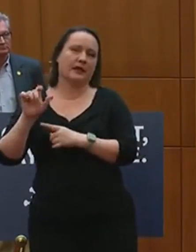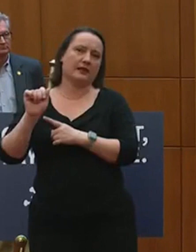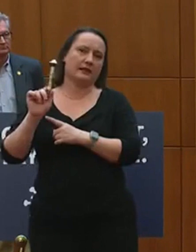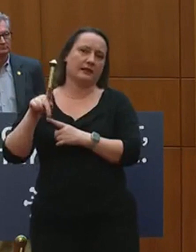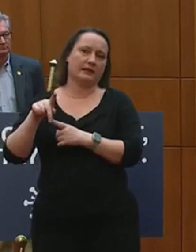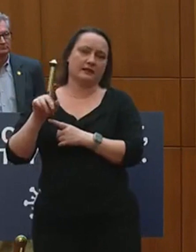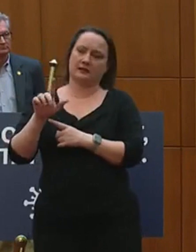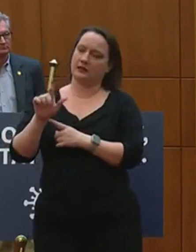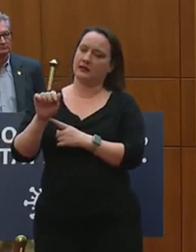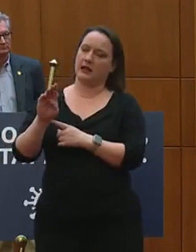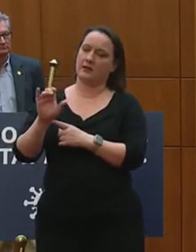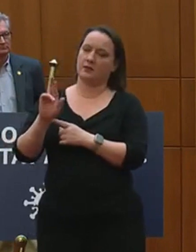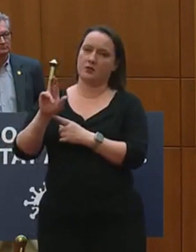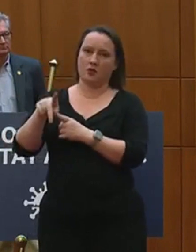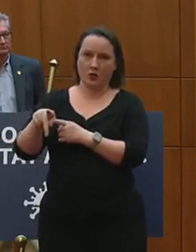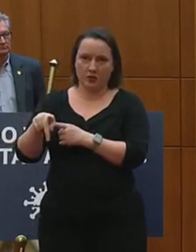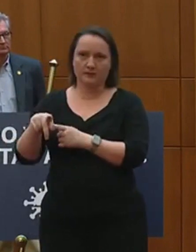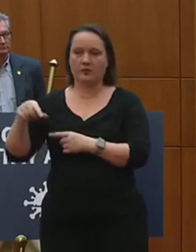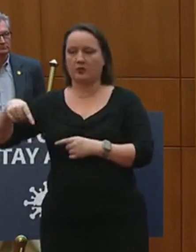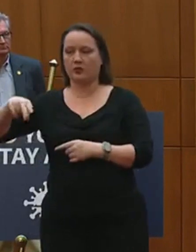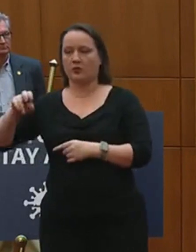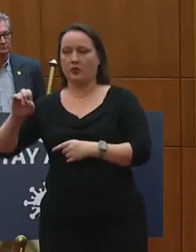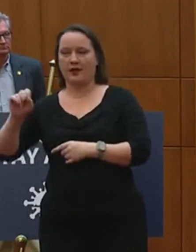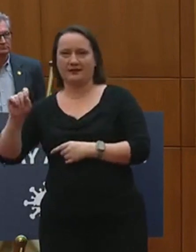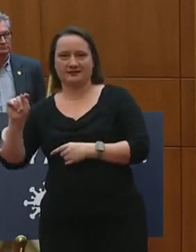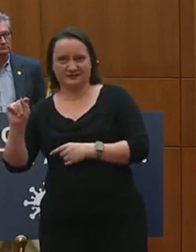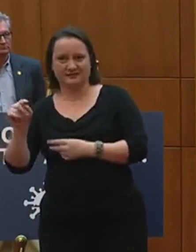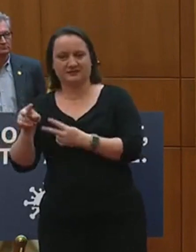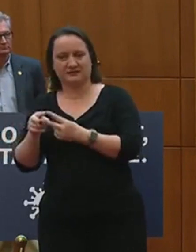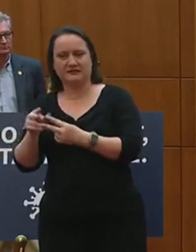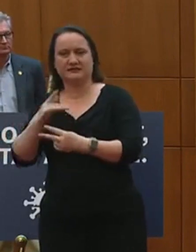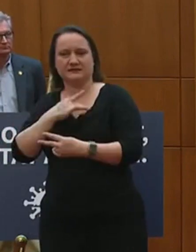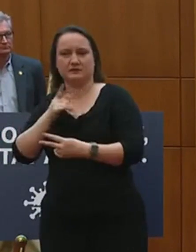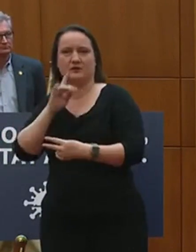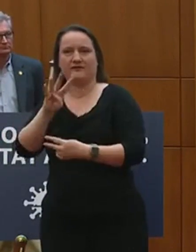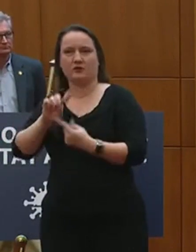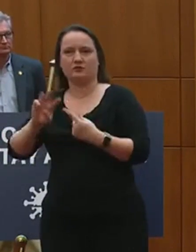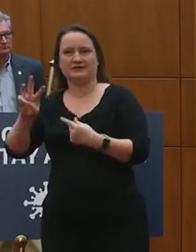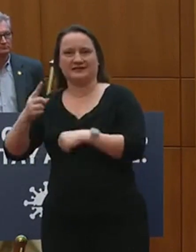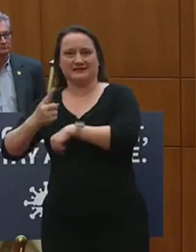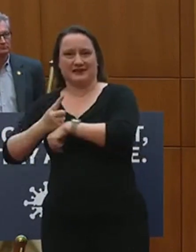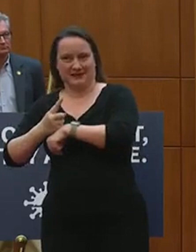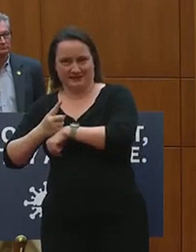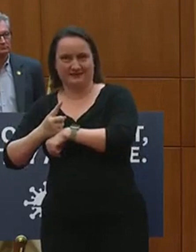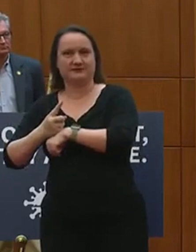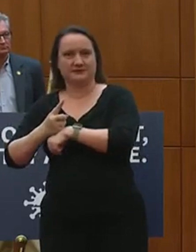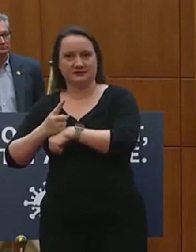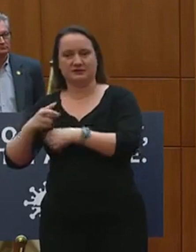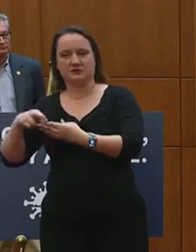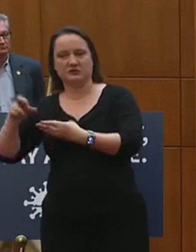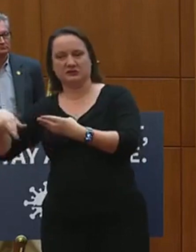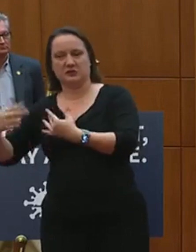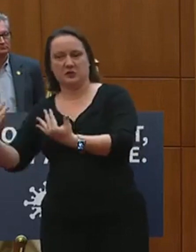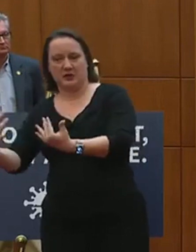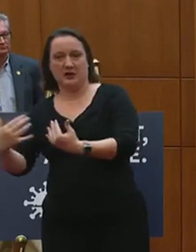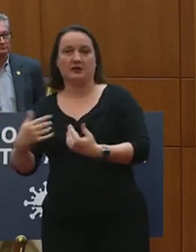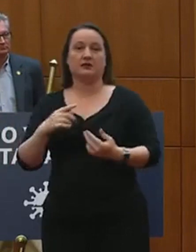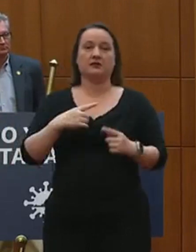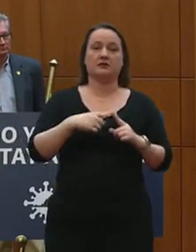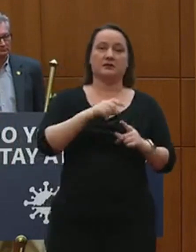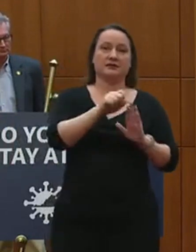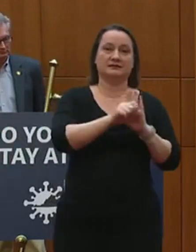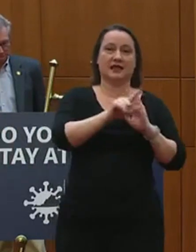to 6 day turnaround time. But in addition to the state lab, we also have the rise